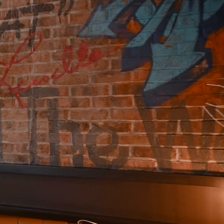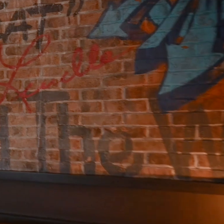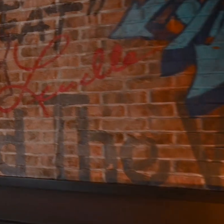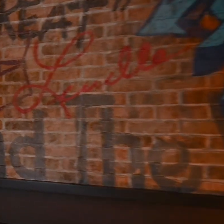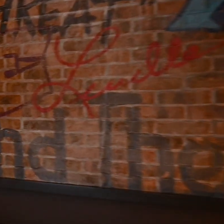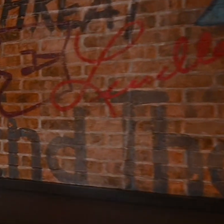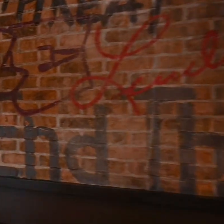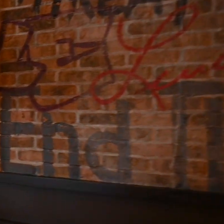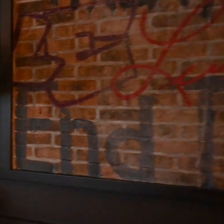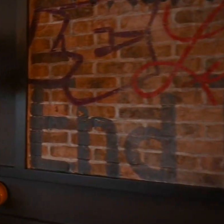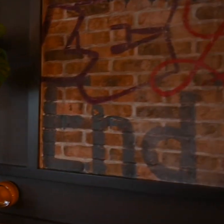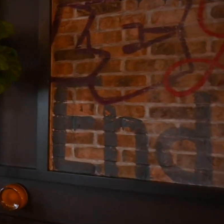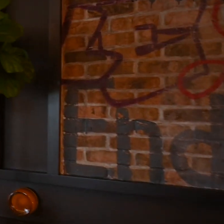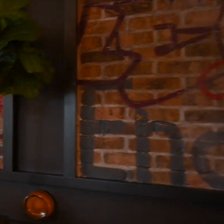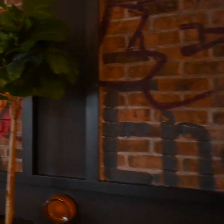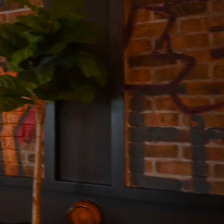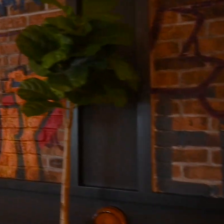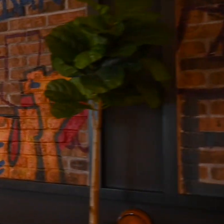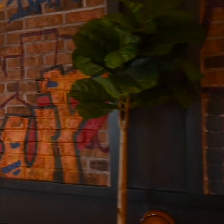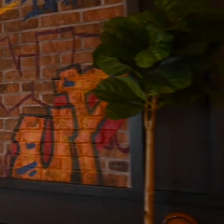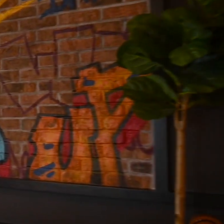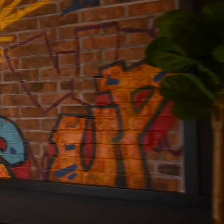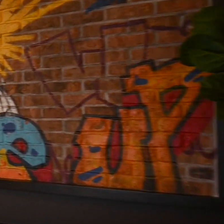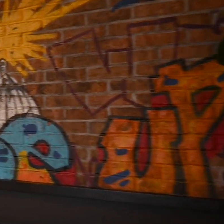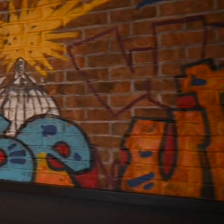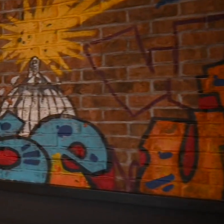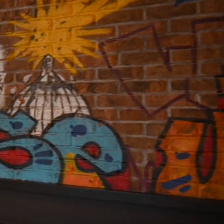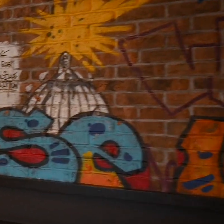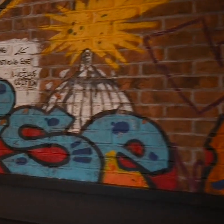poets. Let's clap for Busboys and Poets.